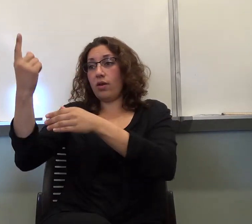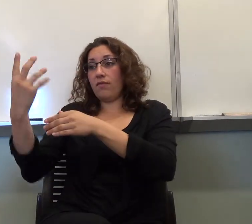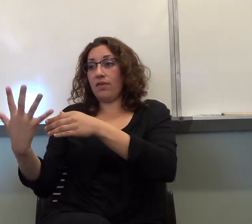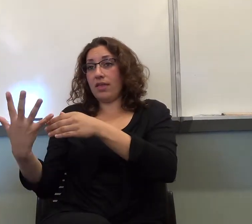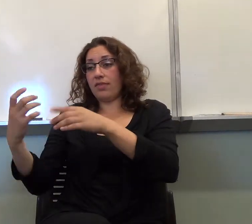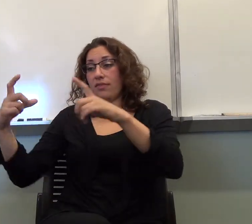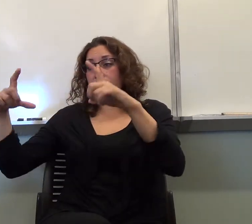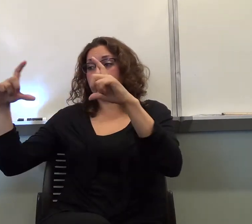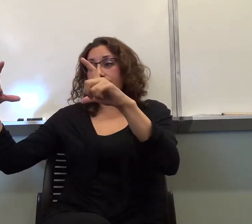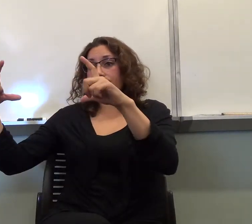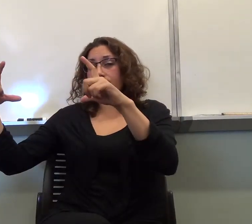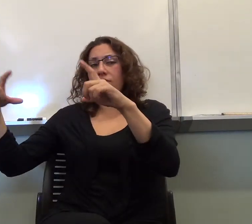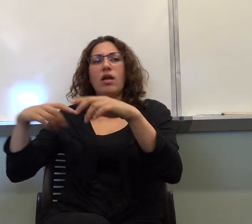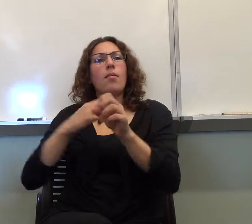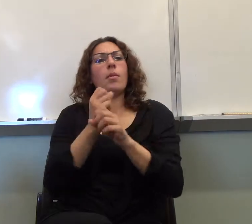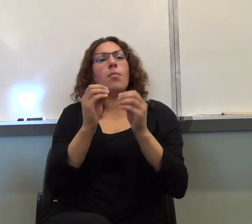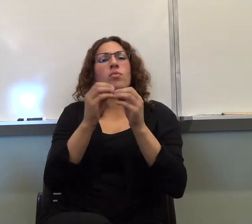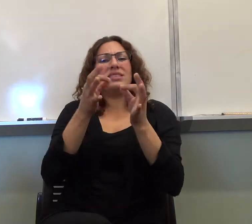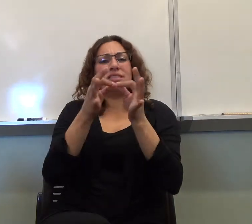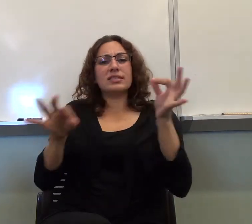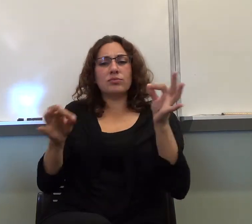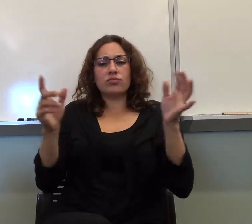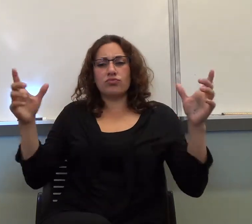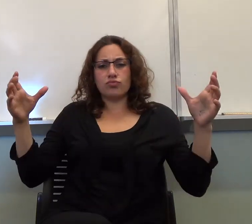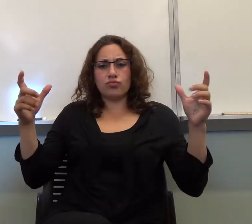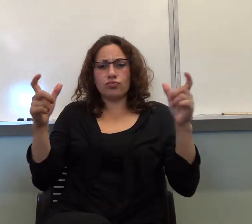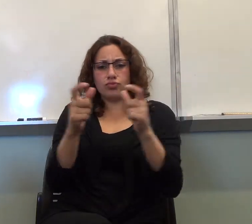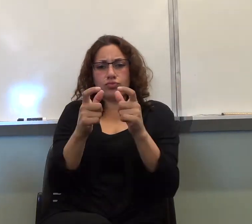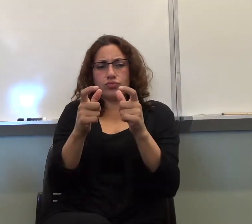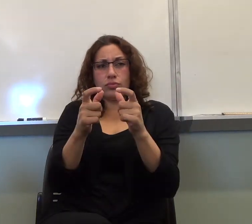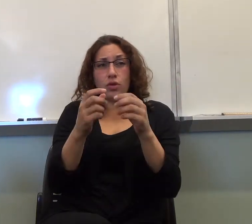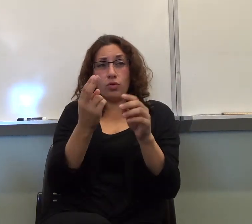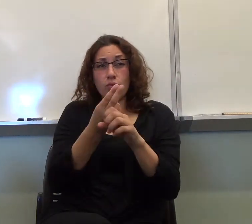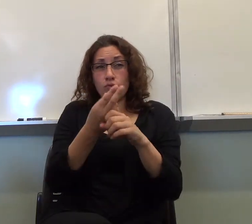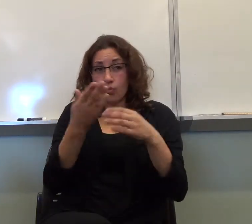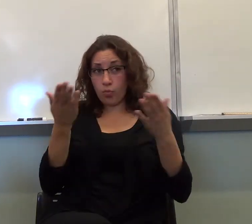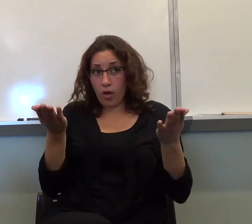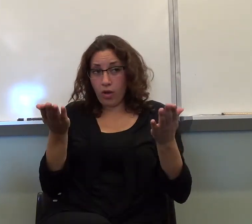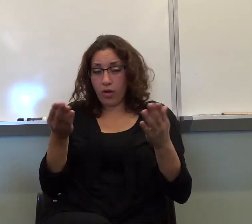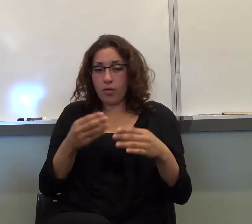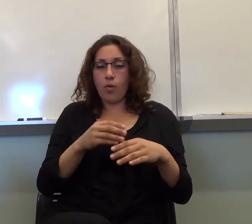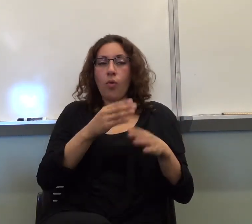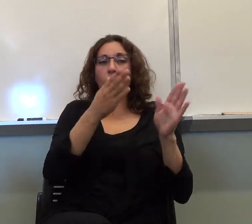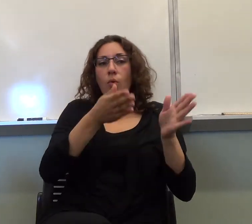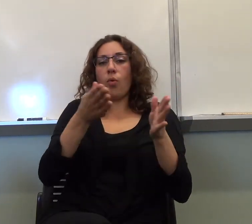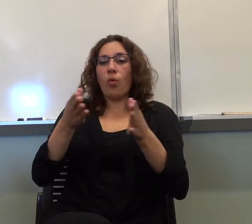Just simplify by using the order of operations. And we do have more than one operation, so we have to do